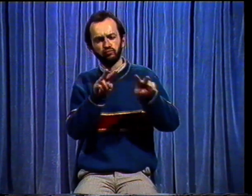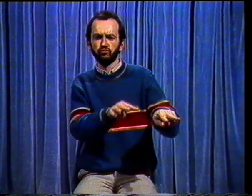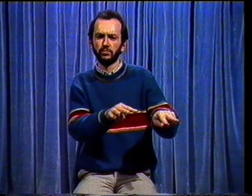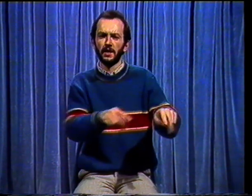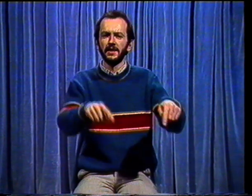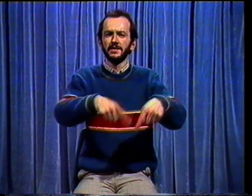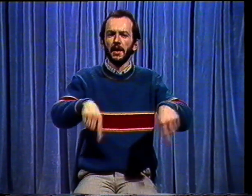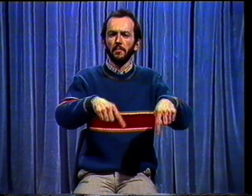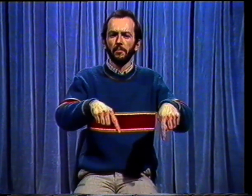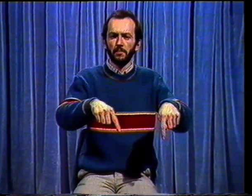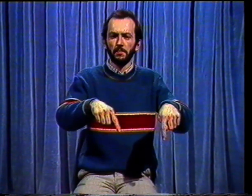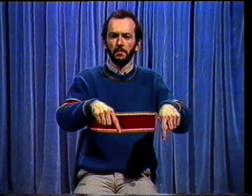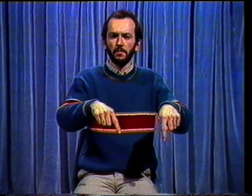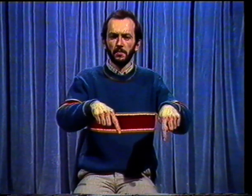Let's have a look at the tapes.